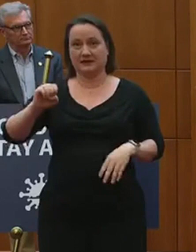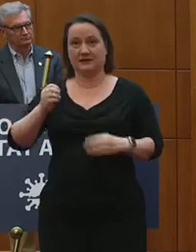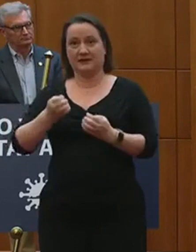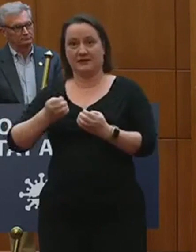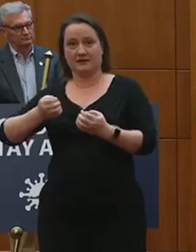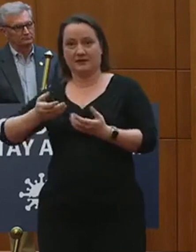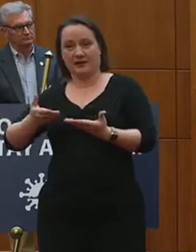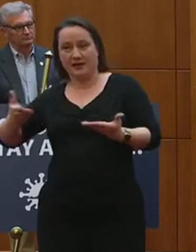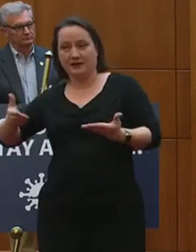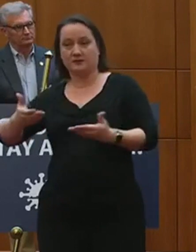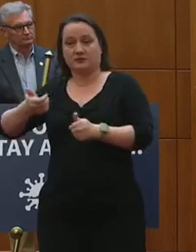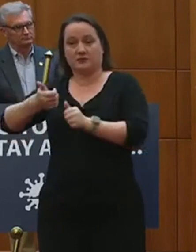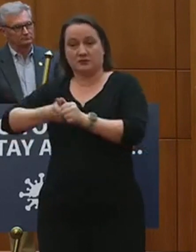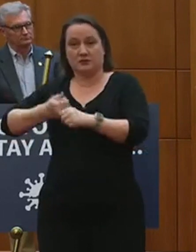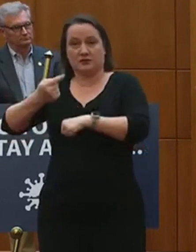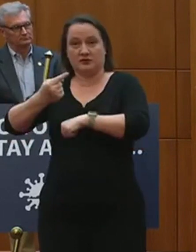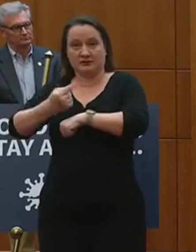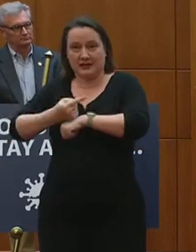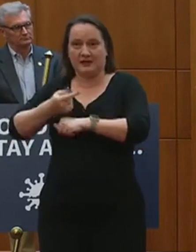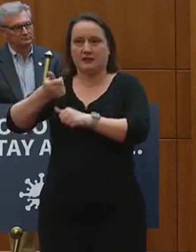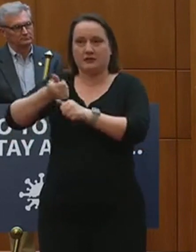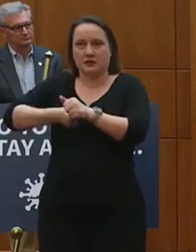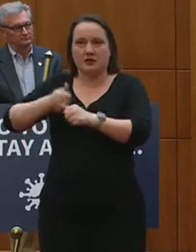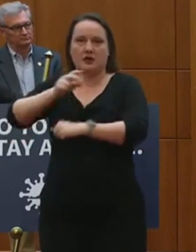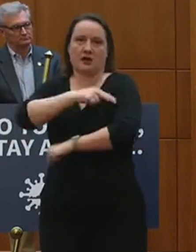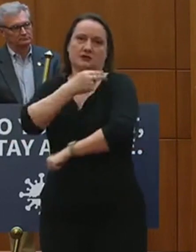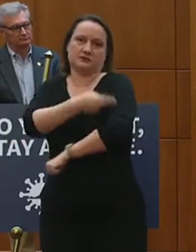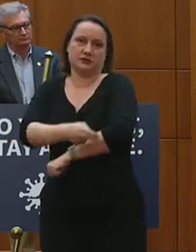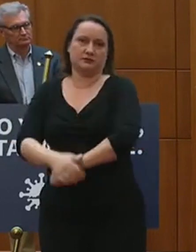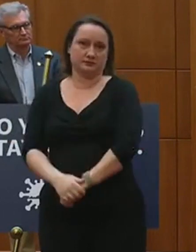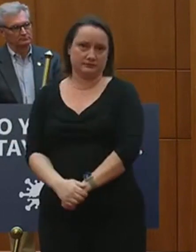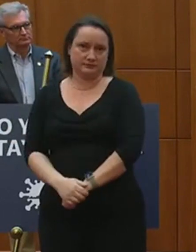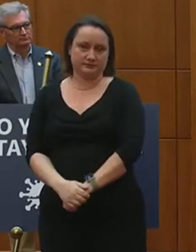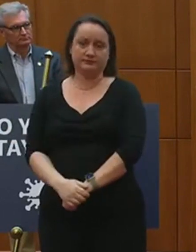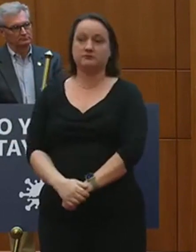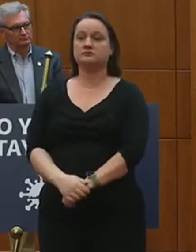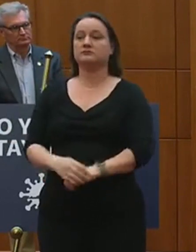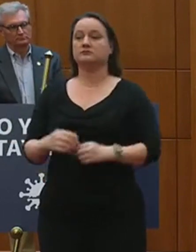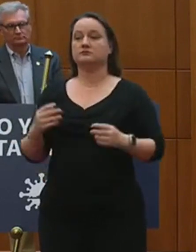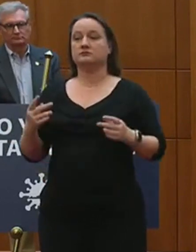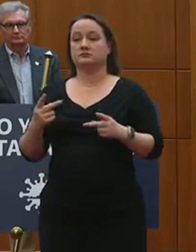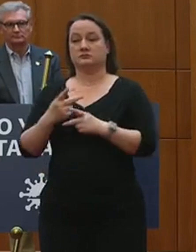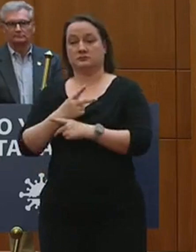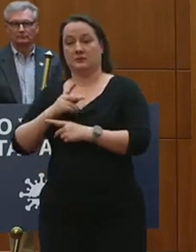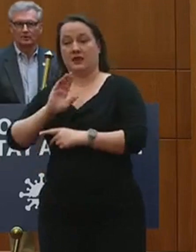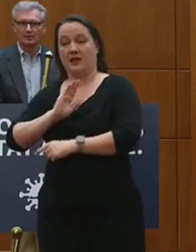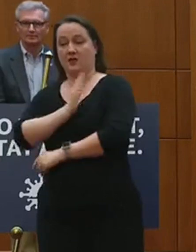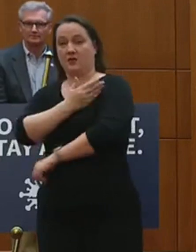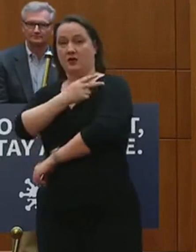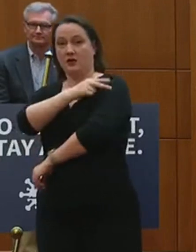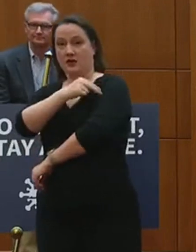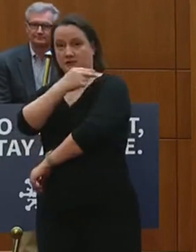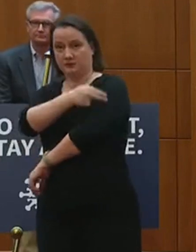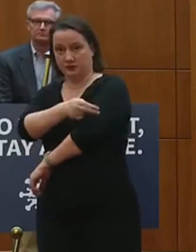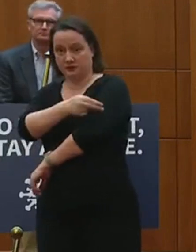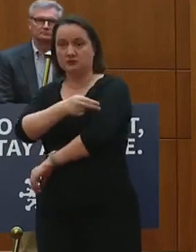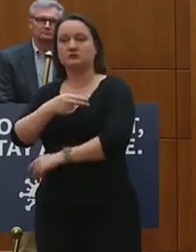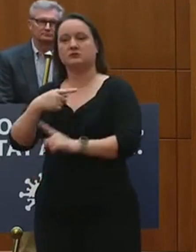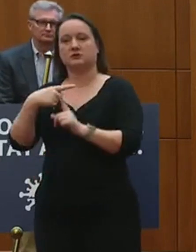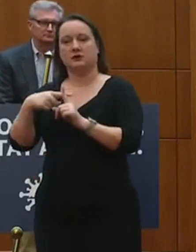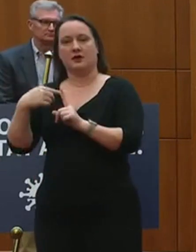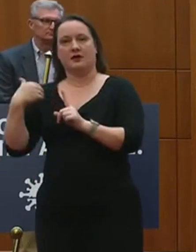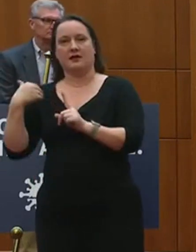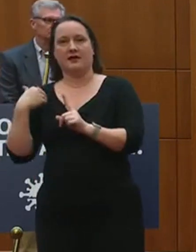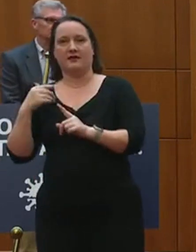per hospital in our Commonwealth. And then in addition to our hospital staff, we also